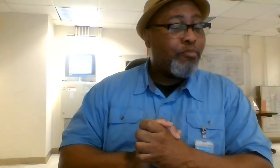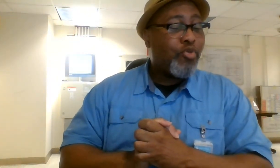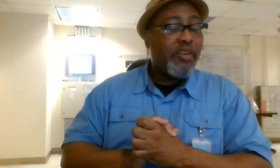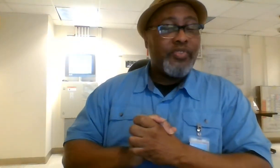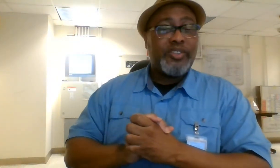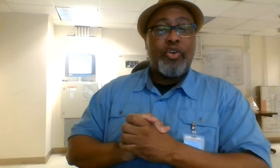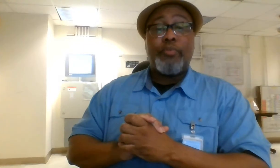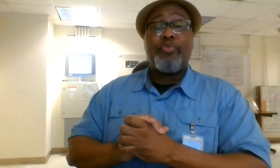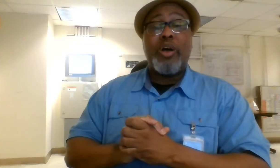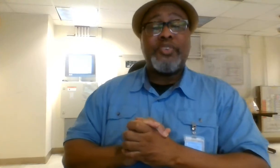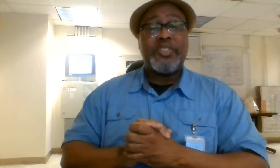Prophet. Or prophecy.